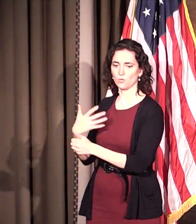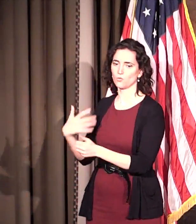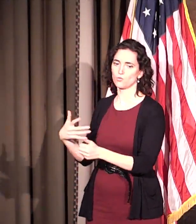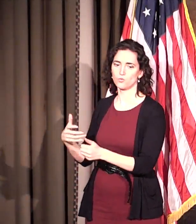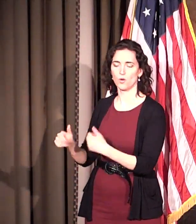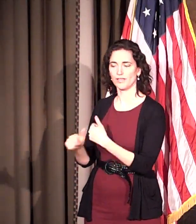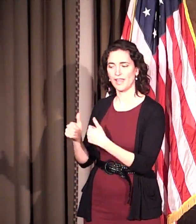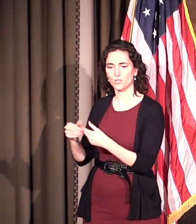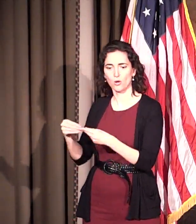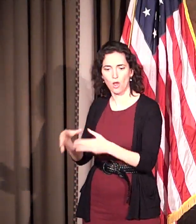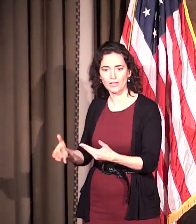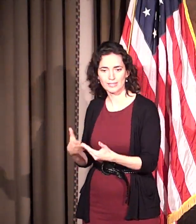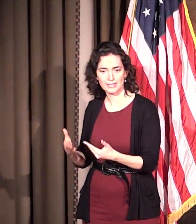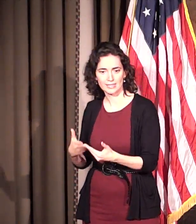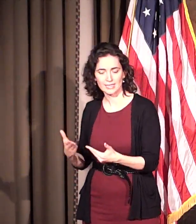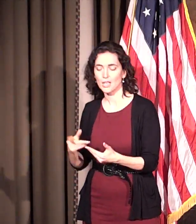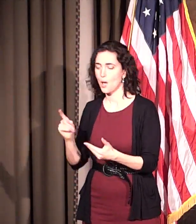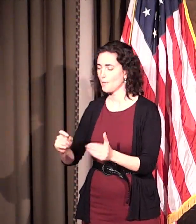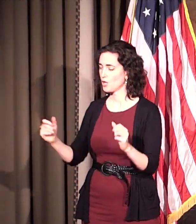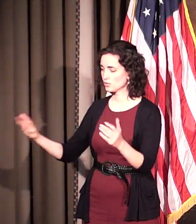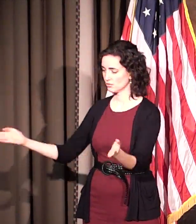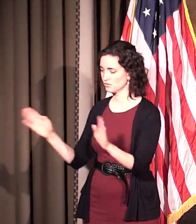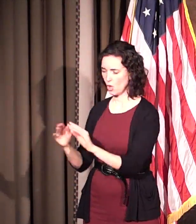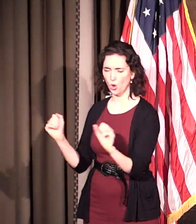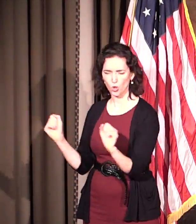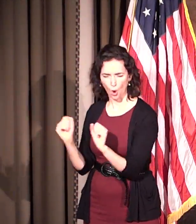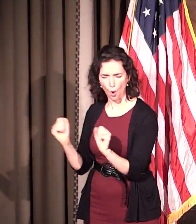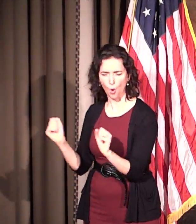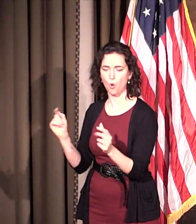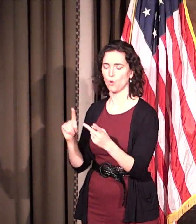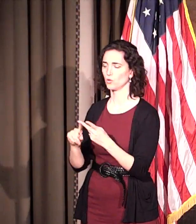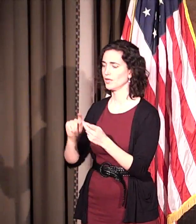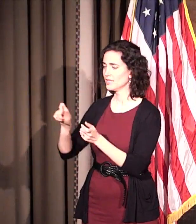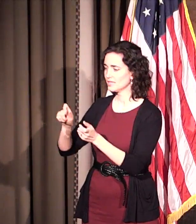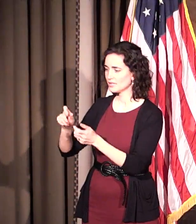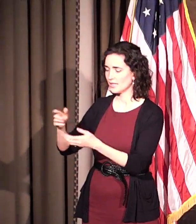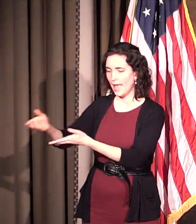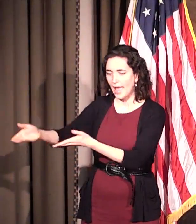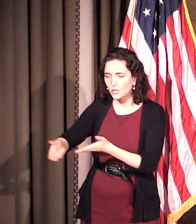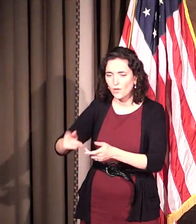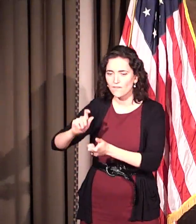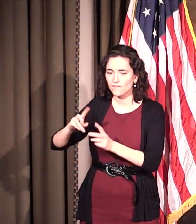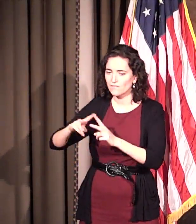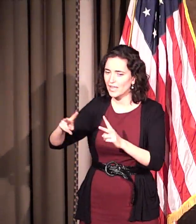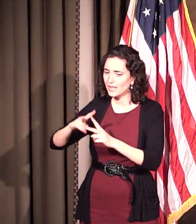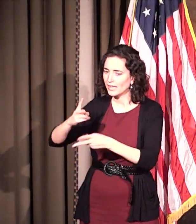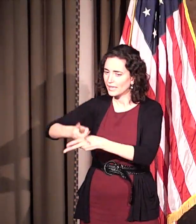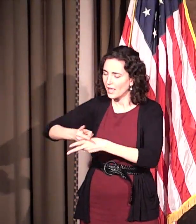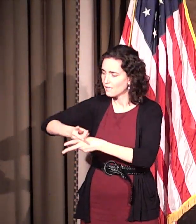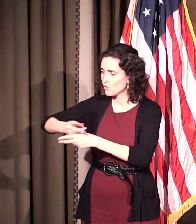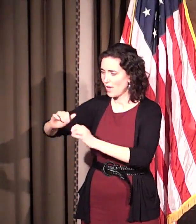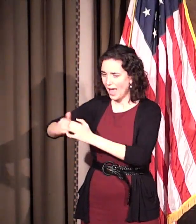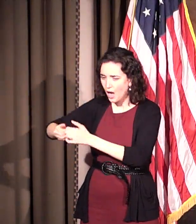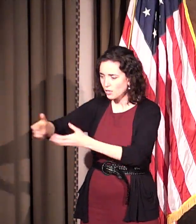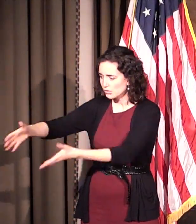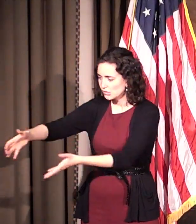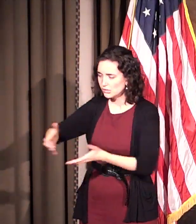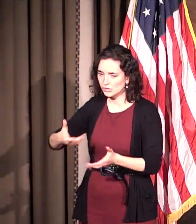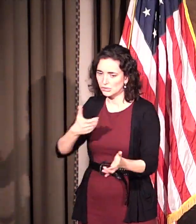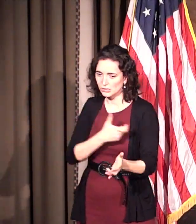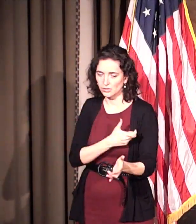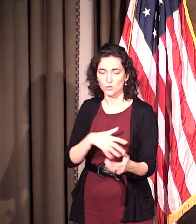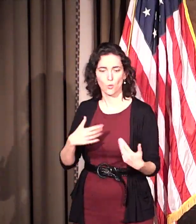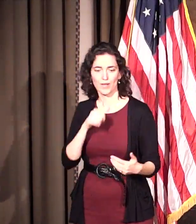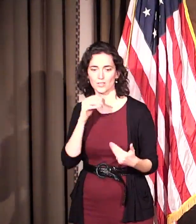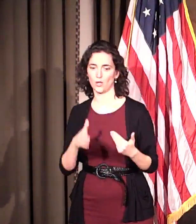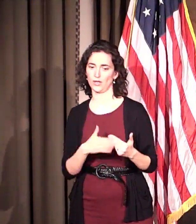requires cold chain attention and specific handling, and it's not easy. So I certainly don't fault